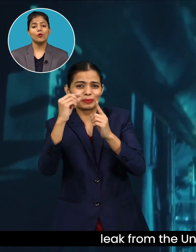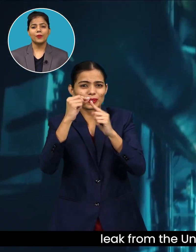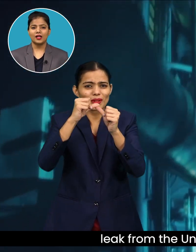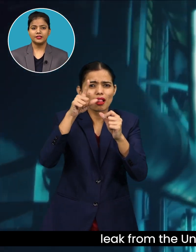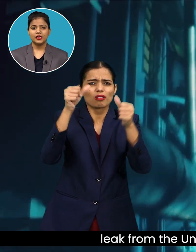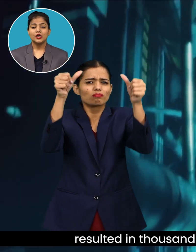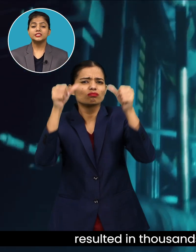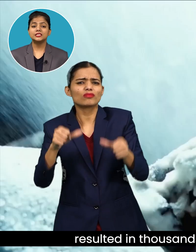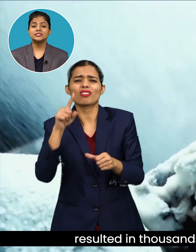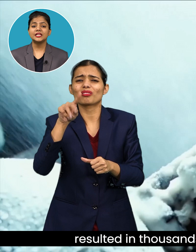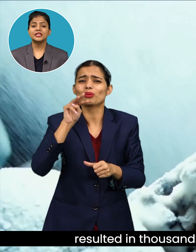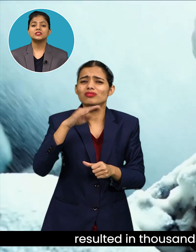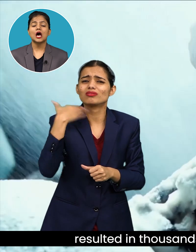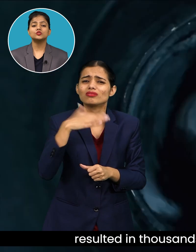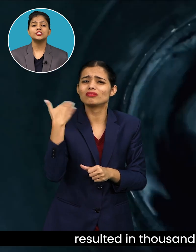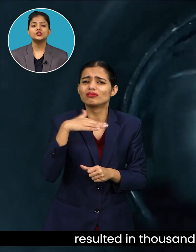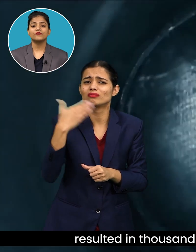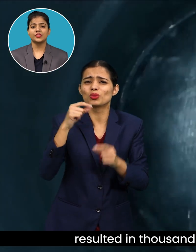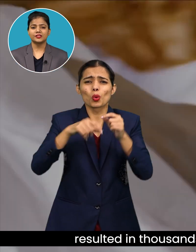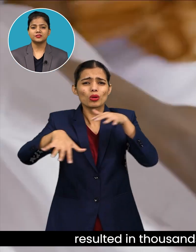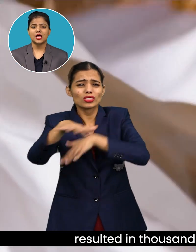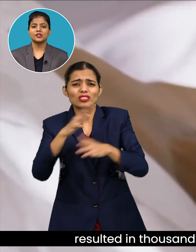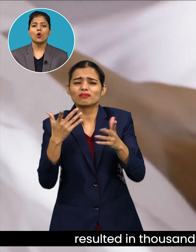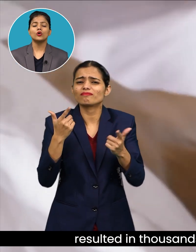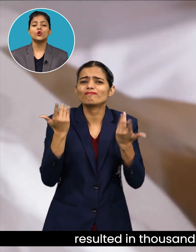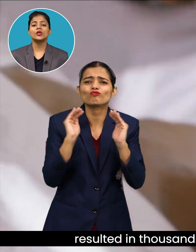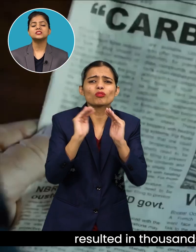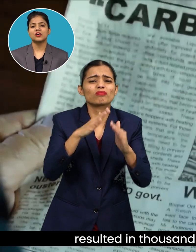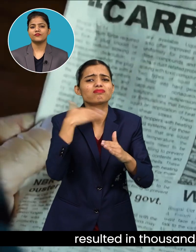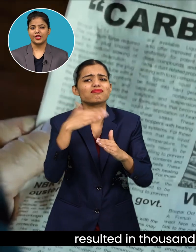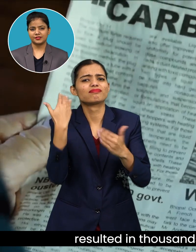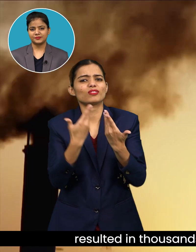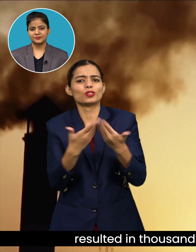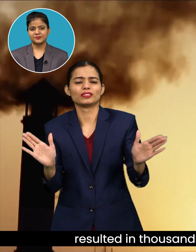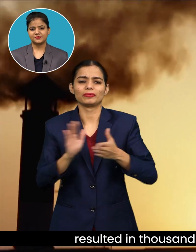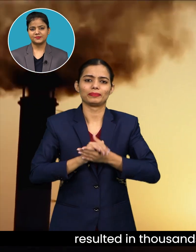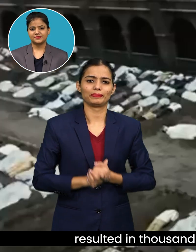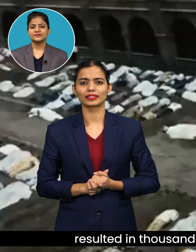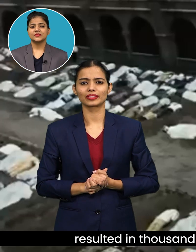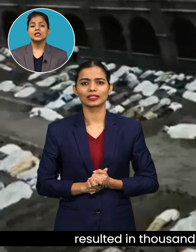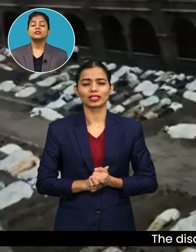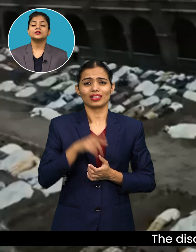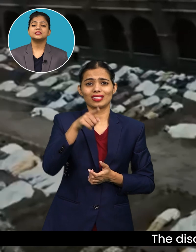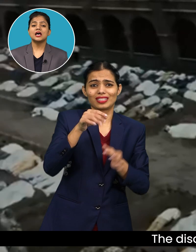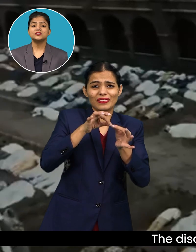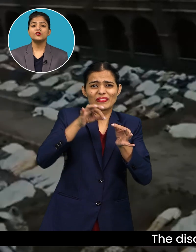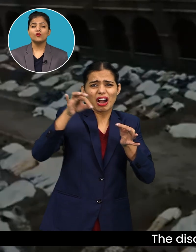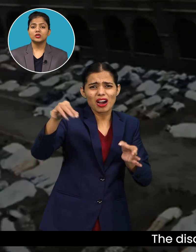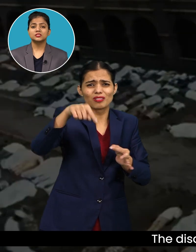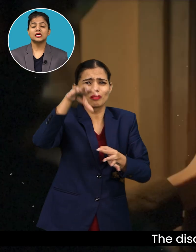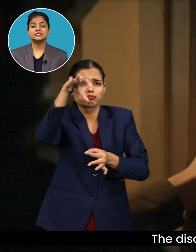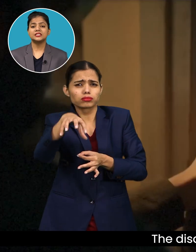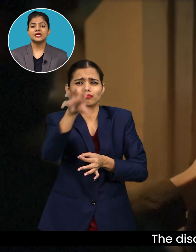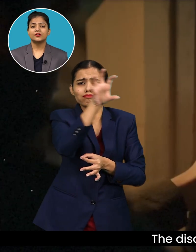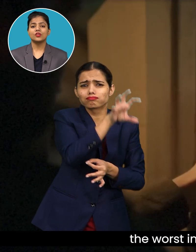in Bhopal resulted in thousands of deaths and ongoing suffering. The disaster